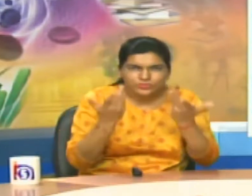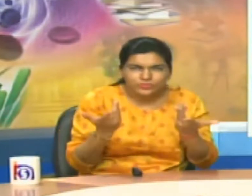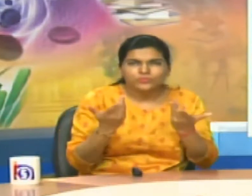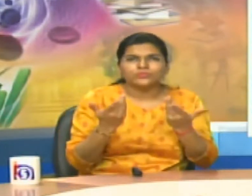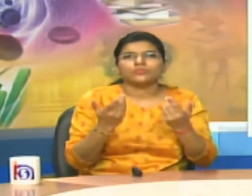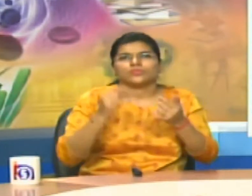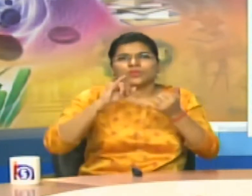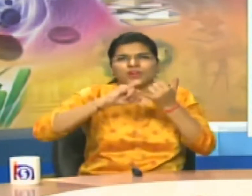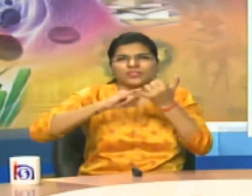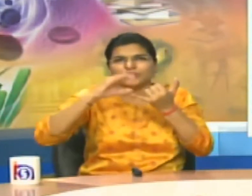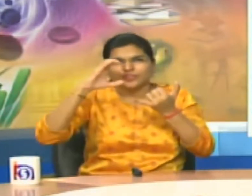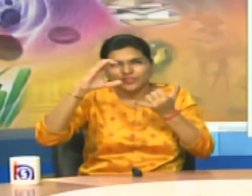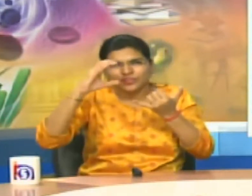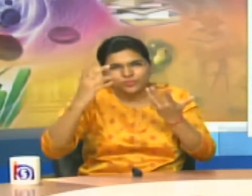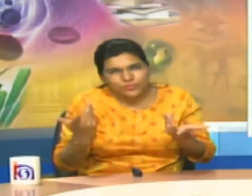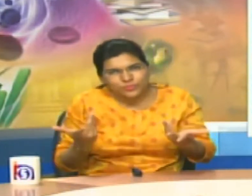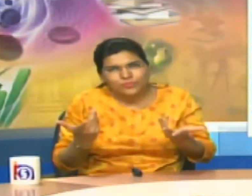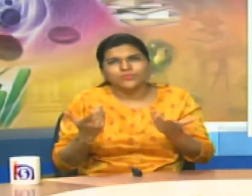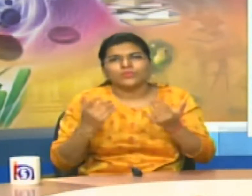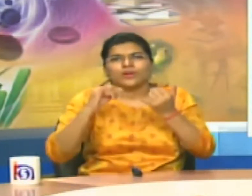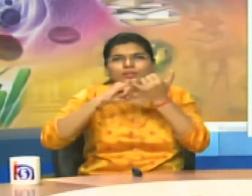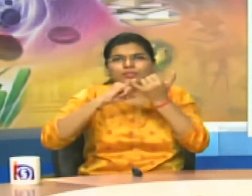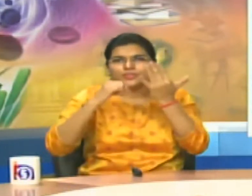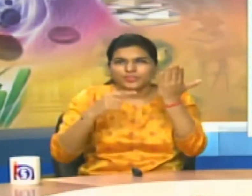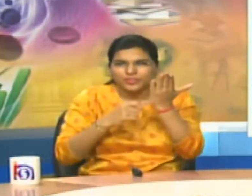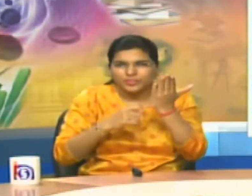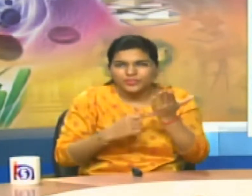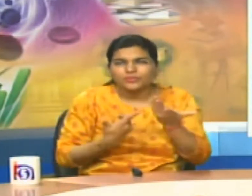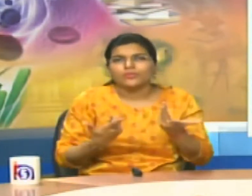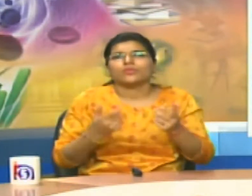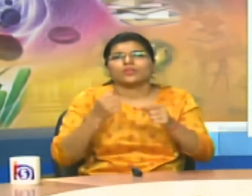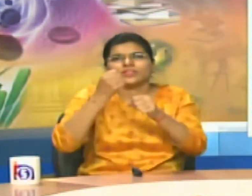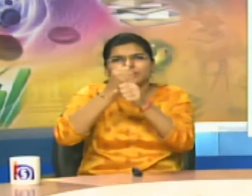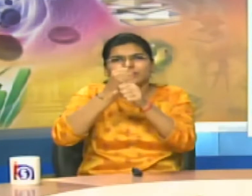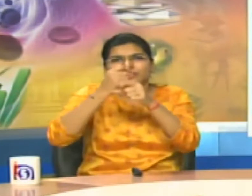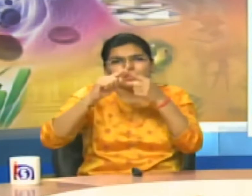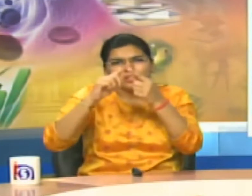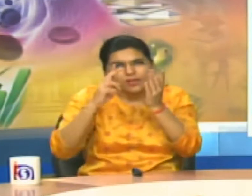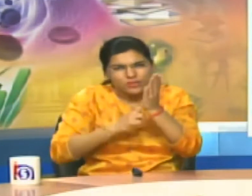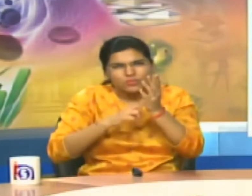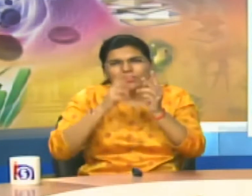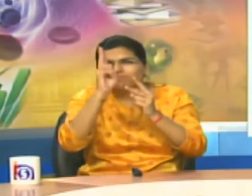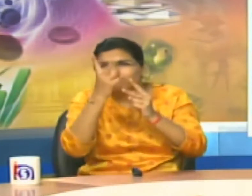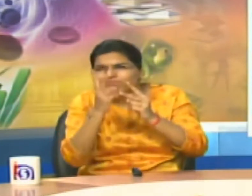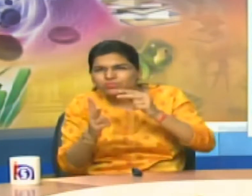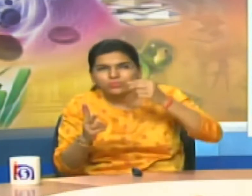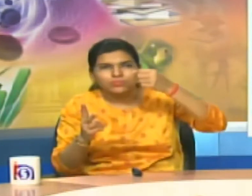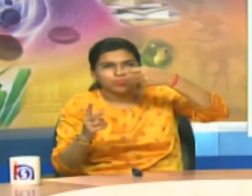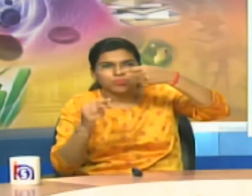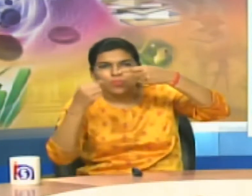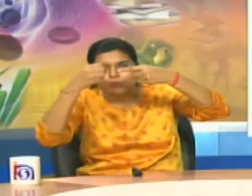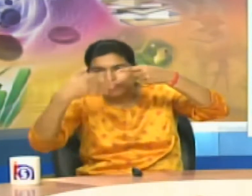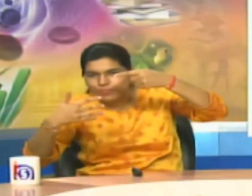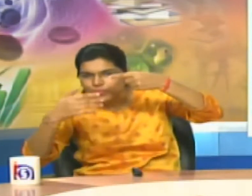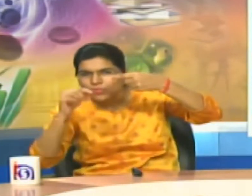chosen O, B and OC, ST, general. So